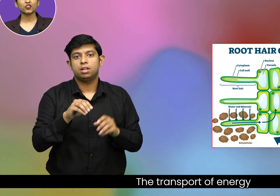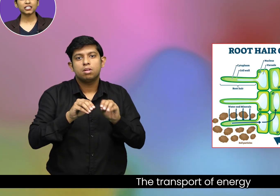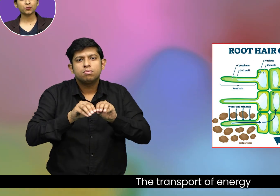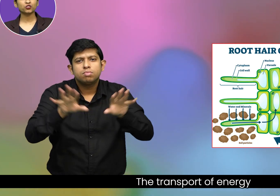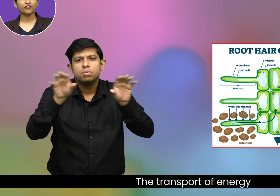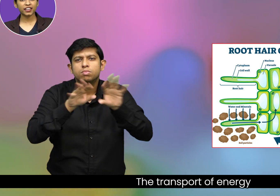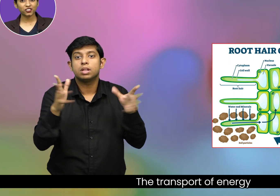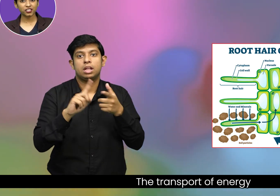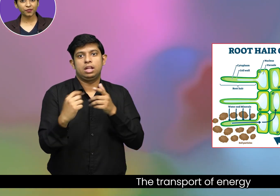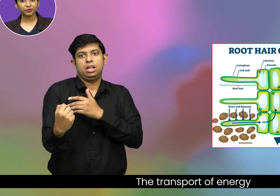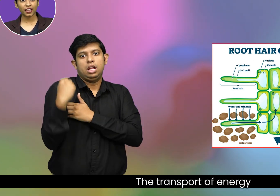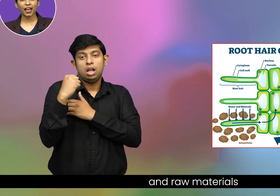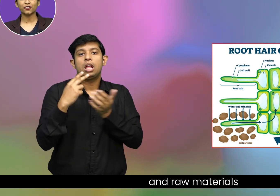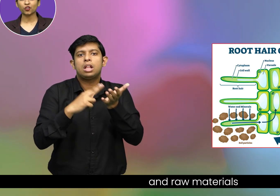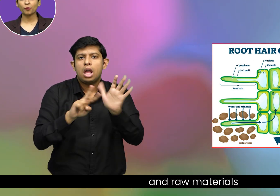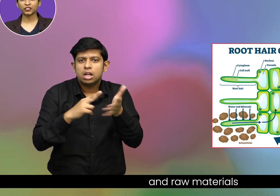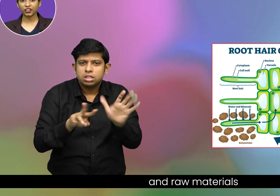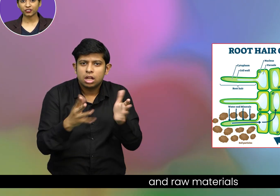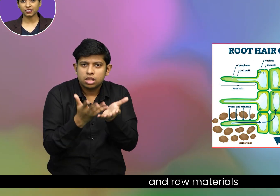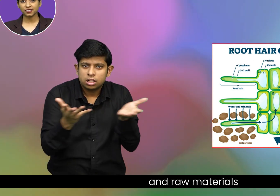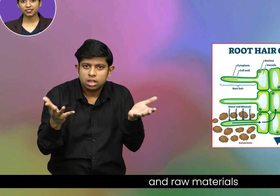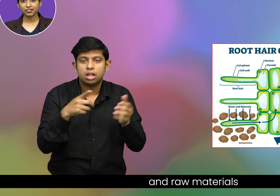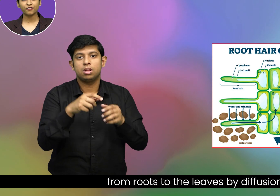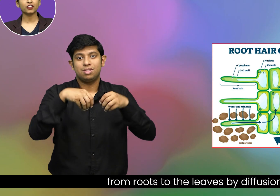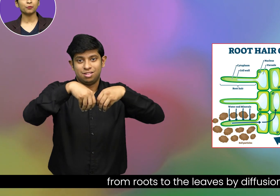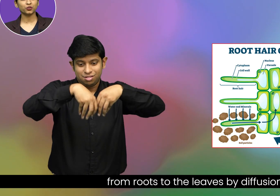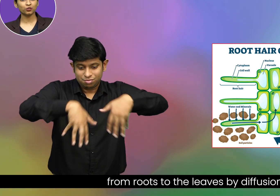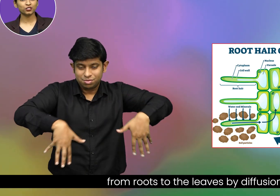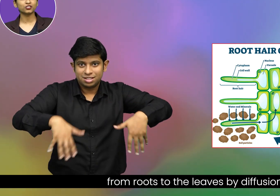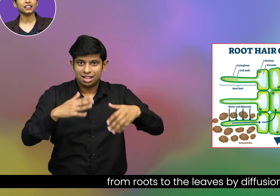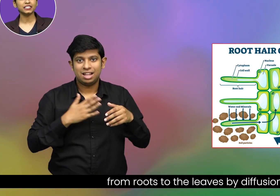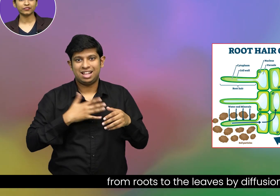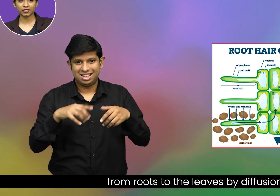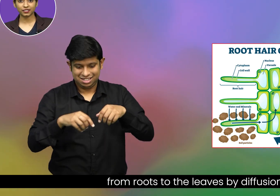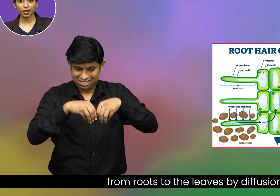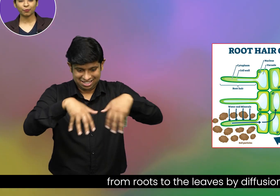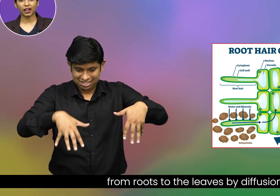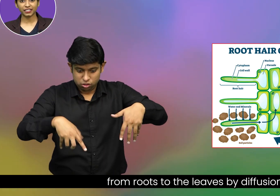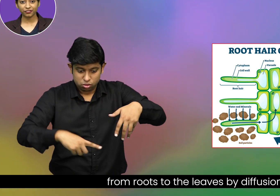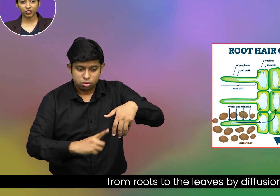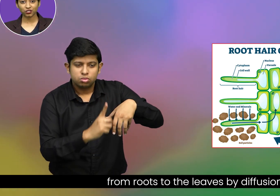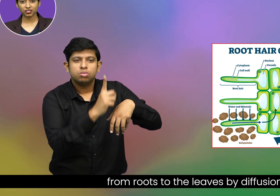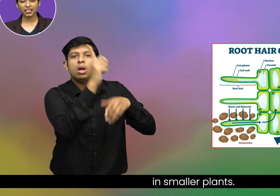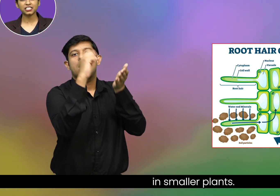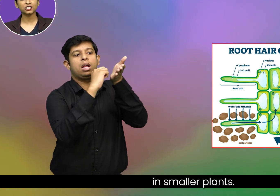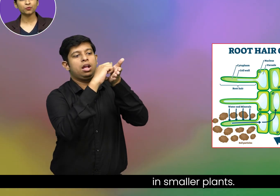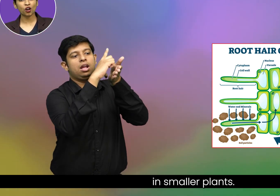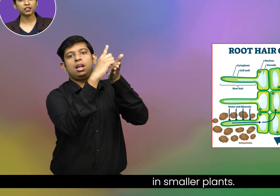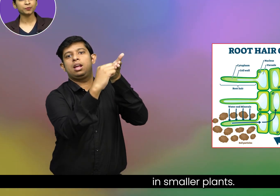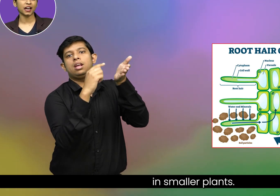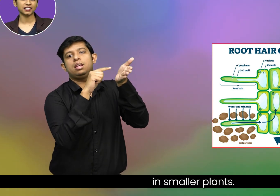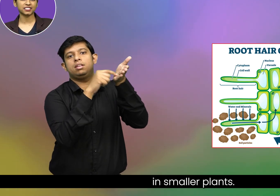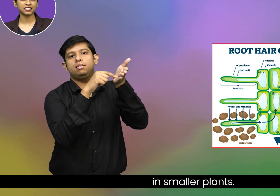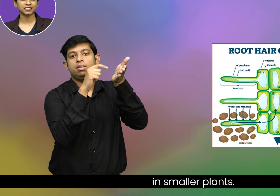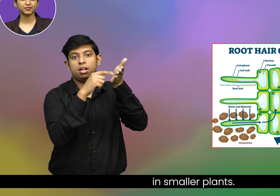The transport of energy and raw materials from roots to the leaves by diffusion in